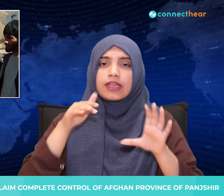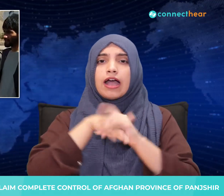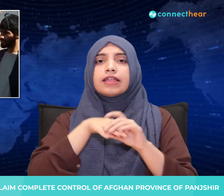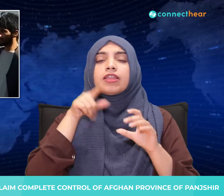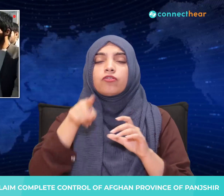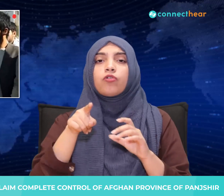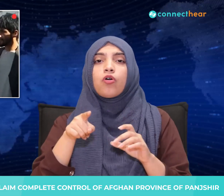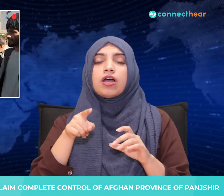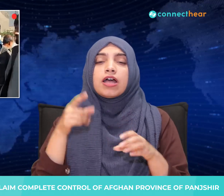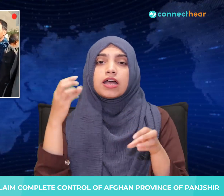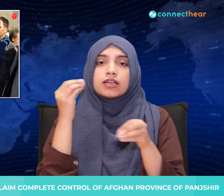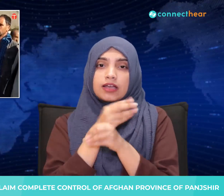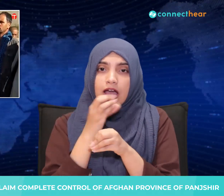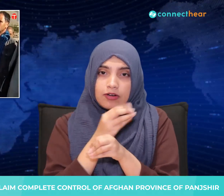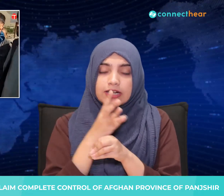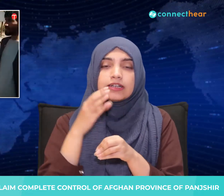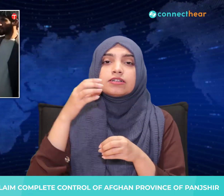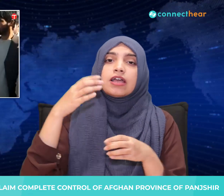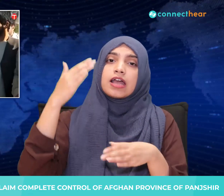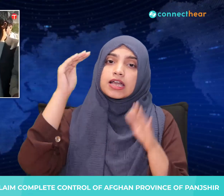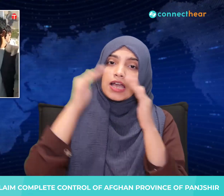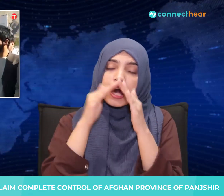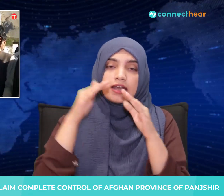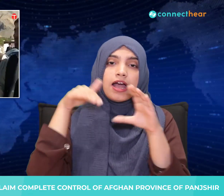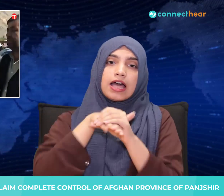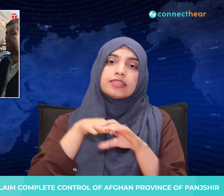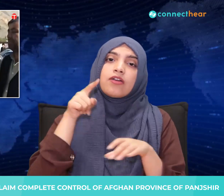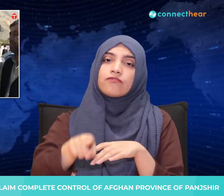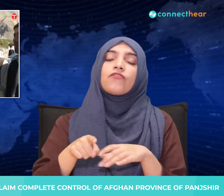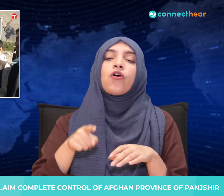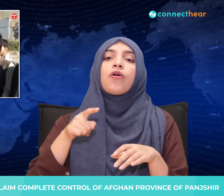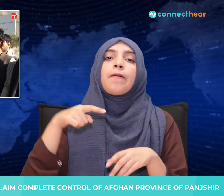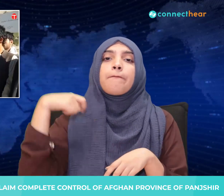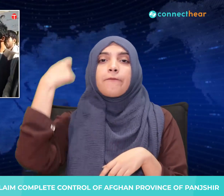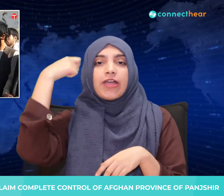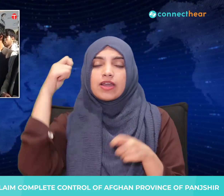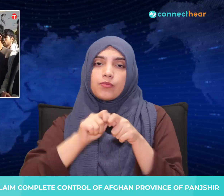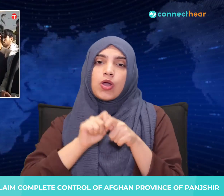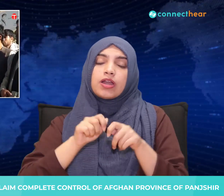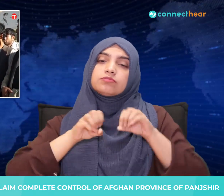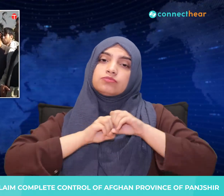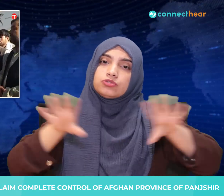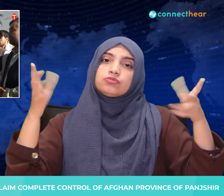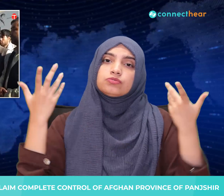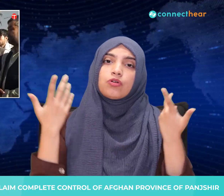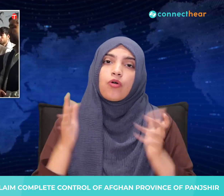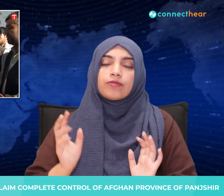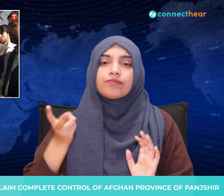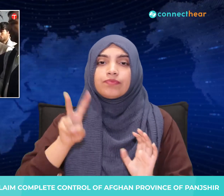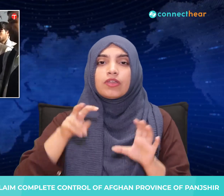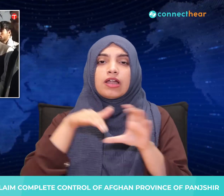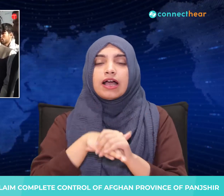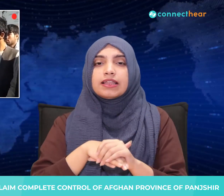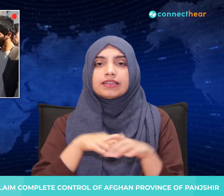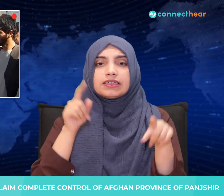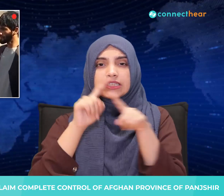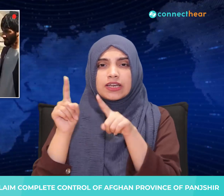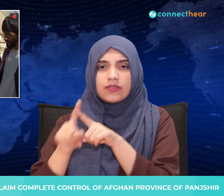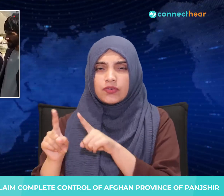Panjshir. In another video, commander of the Badr force that led the fight against